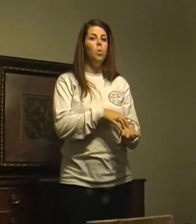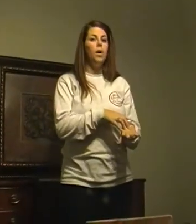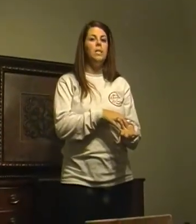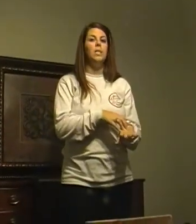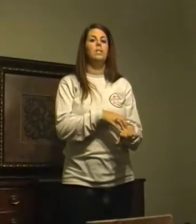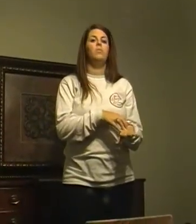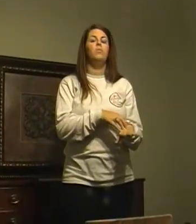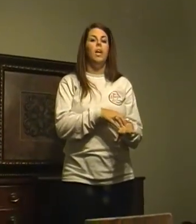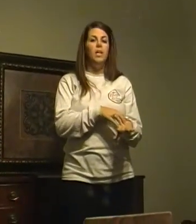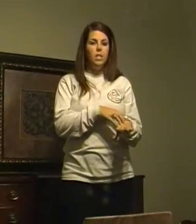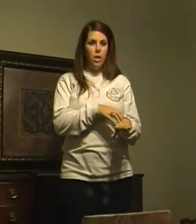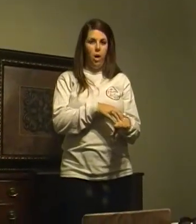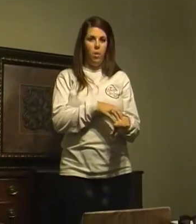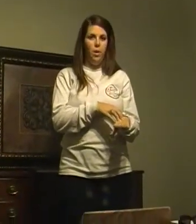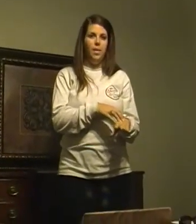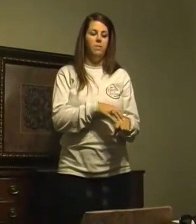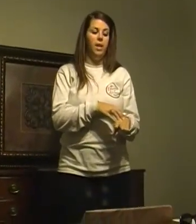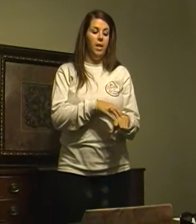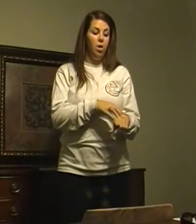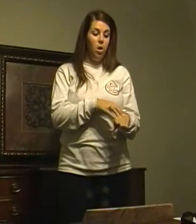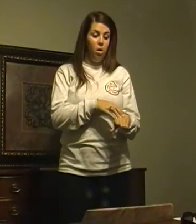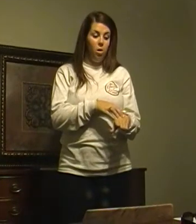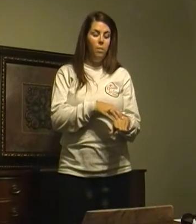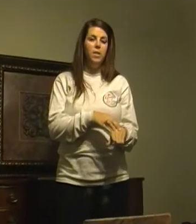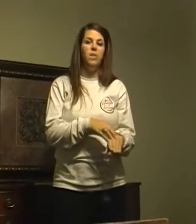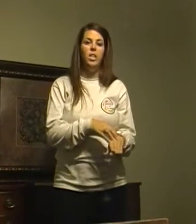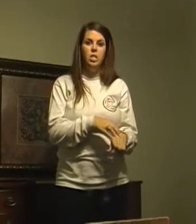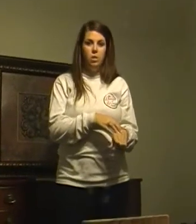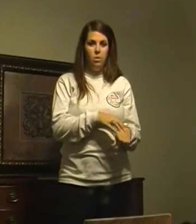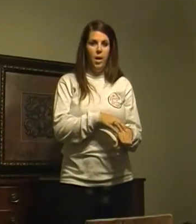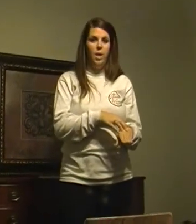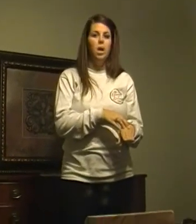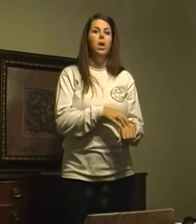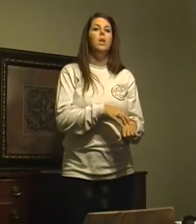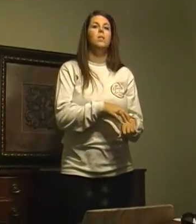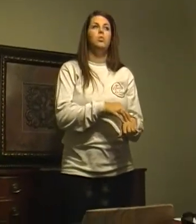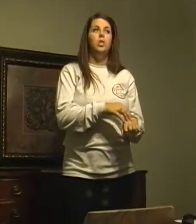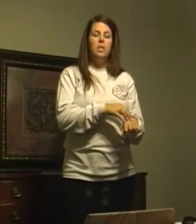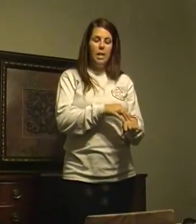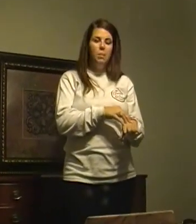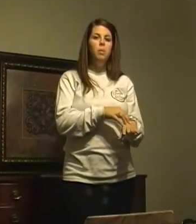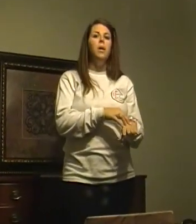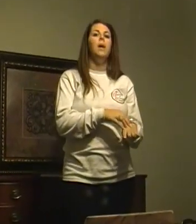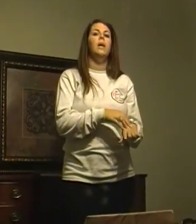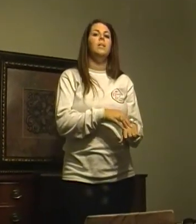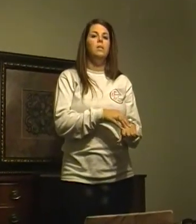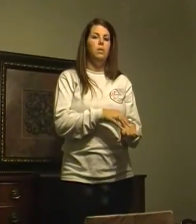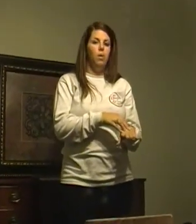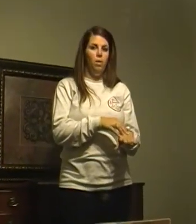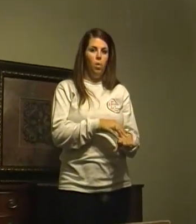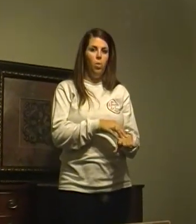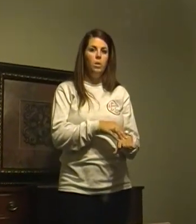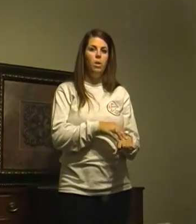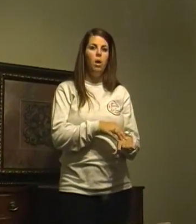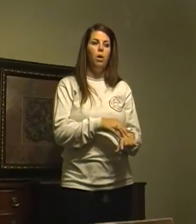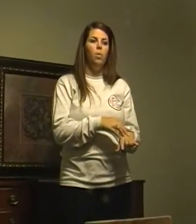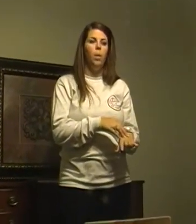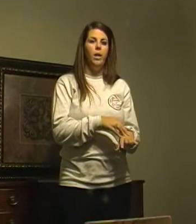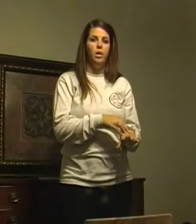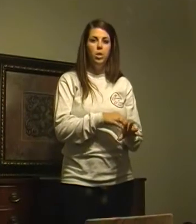this last chorus is very slow. It's very calm. It's very soothing. So just keep in mind throughout the whole song while you're